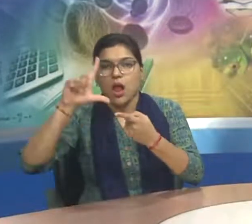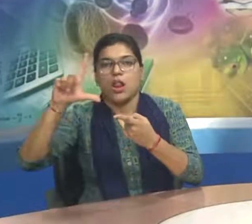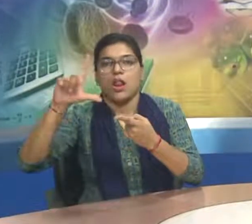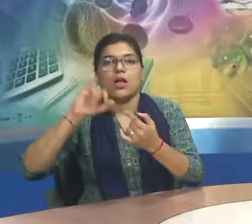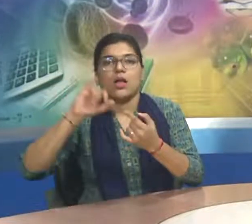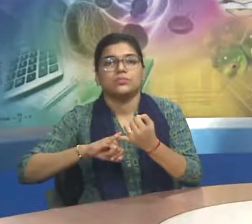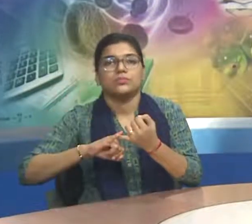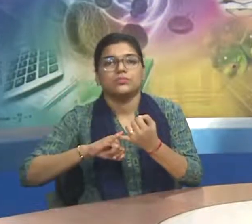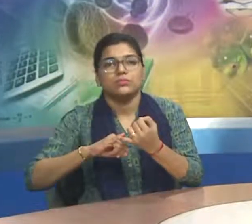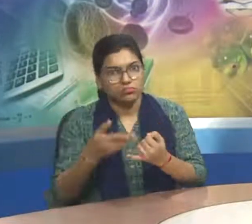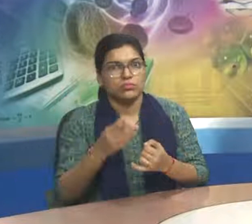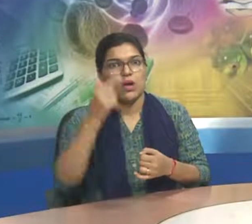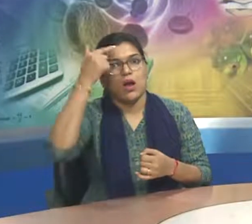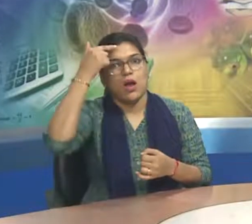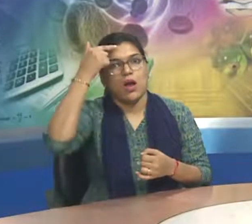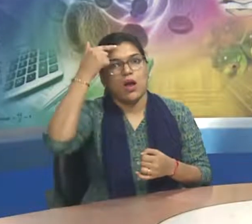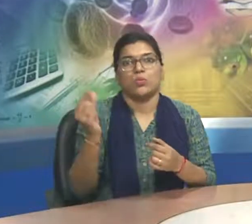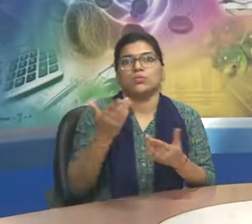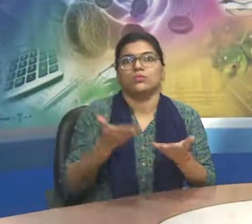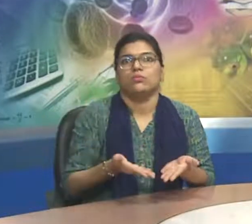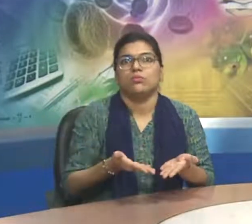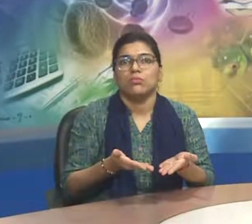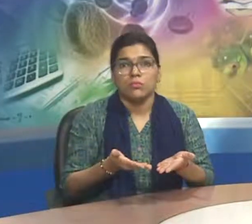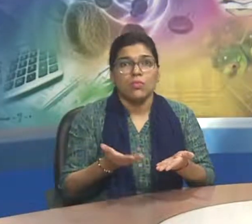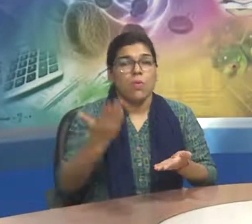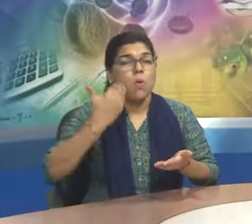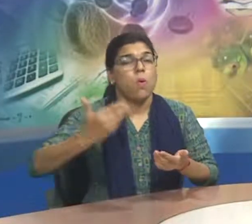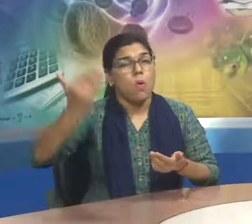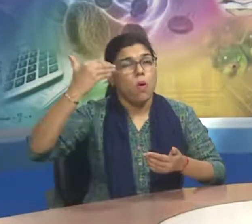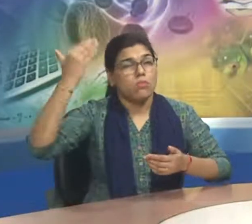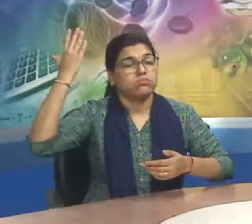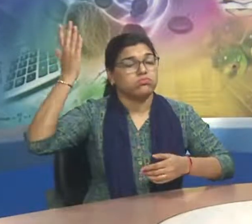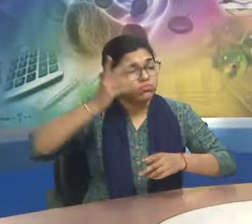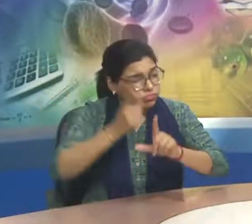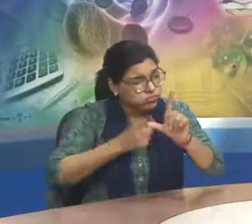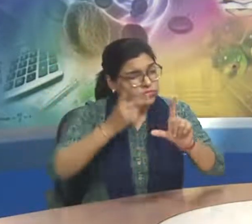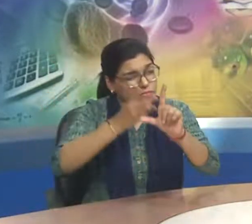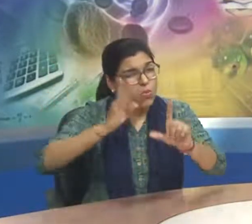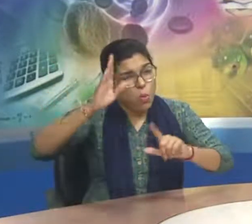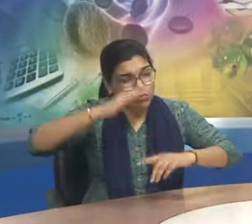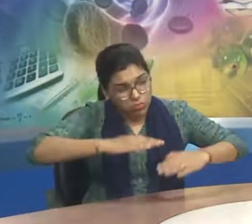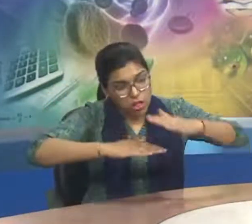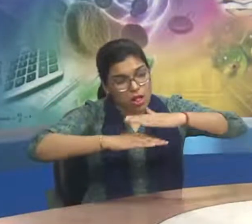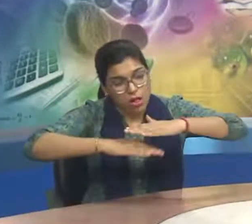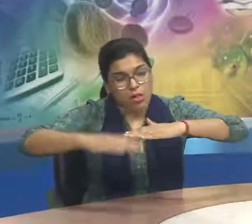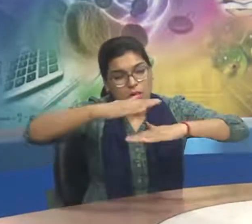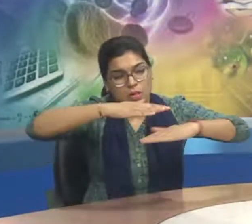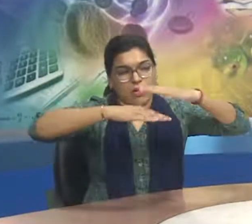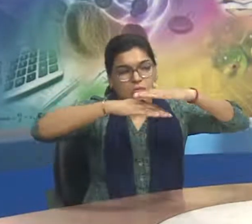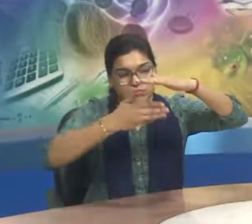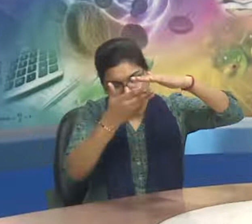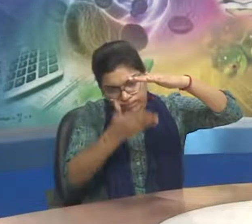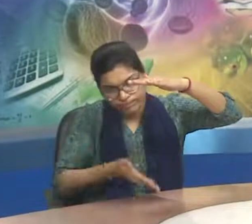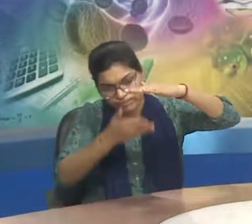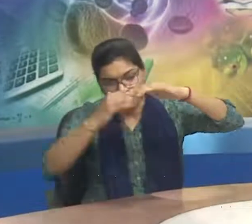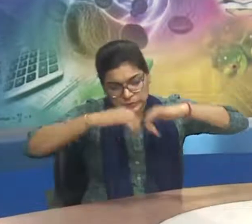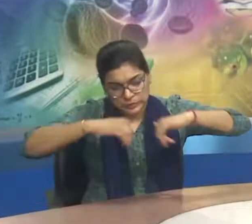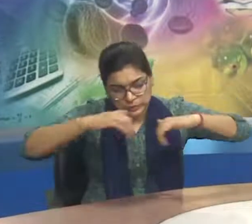that from under the ground. So nowadays we use that coal. As we know, there are